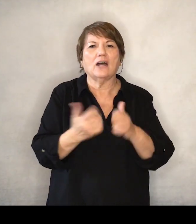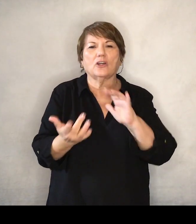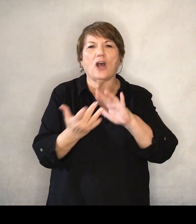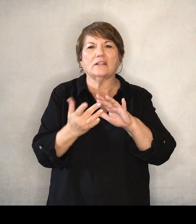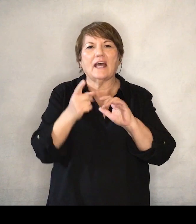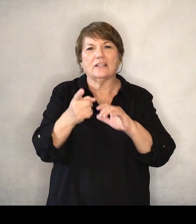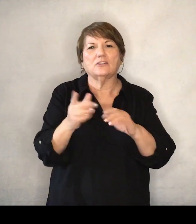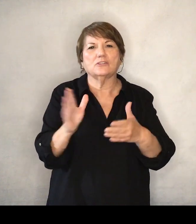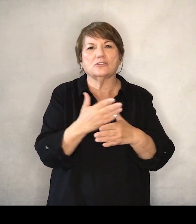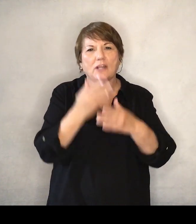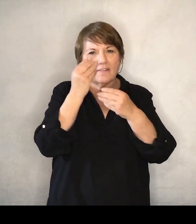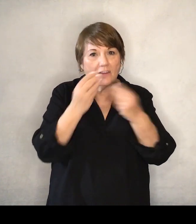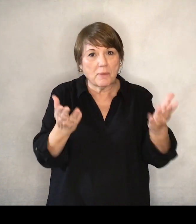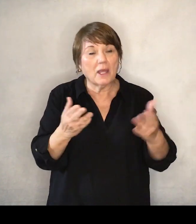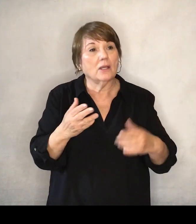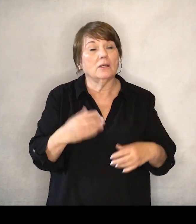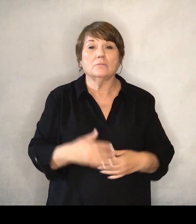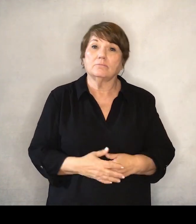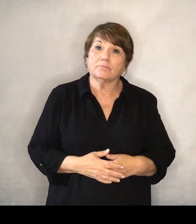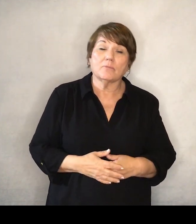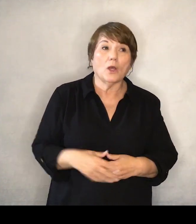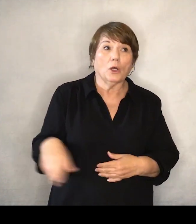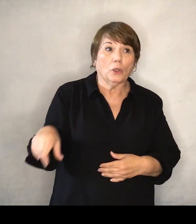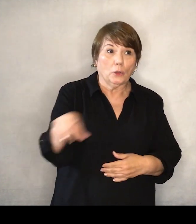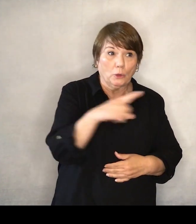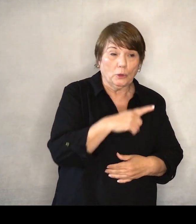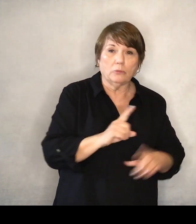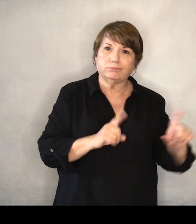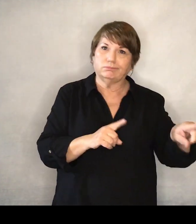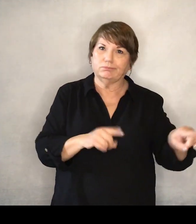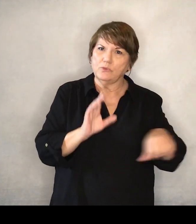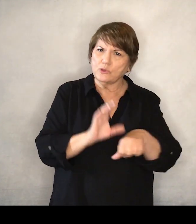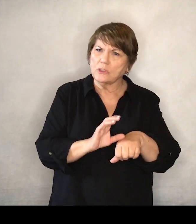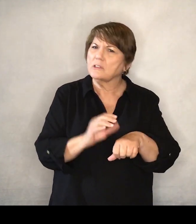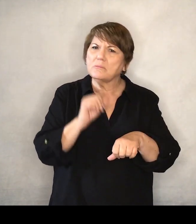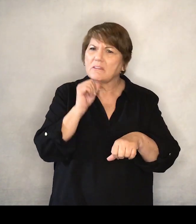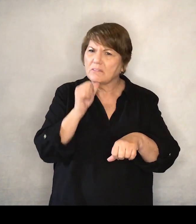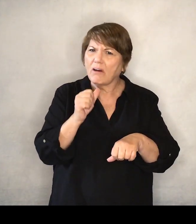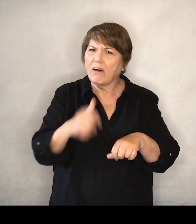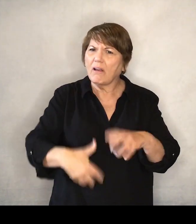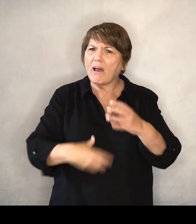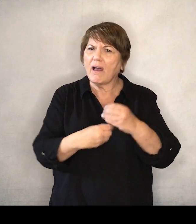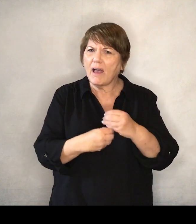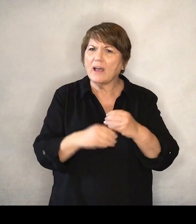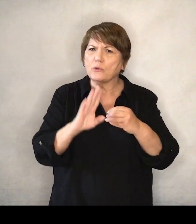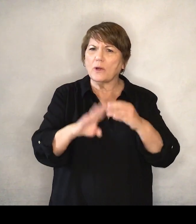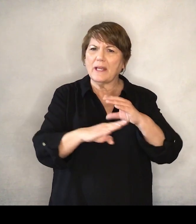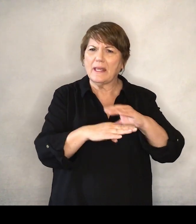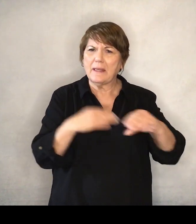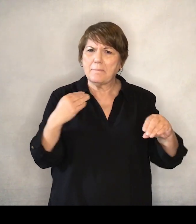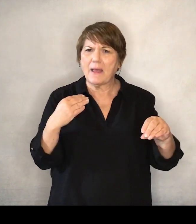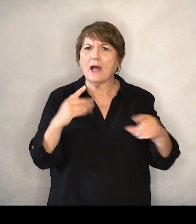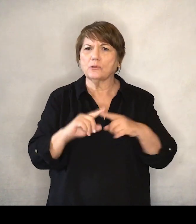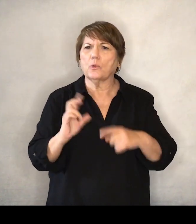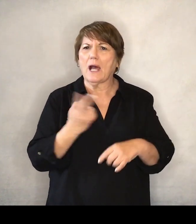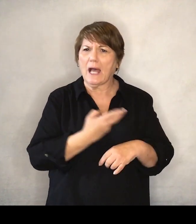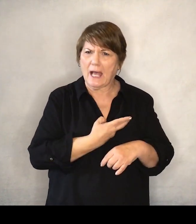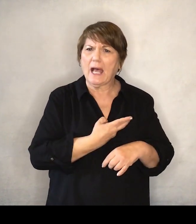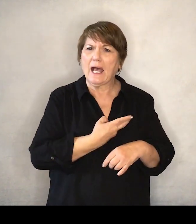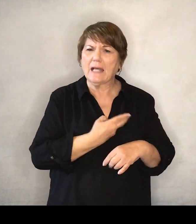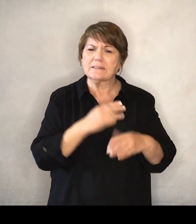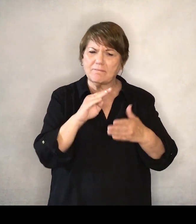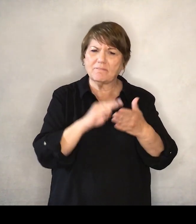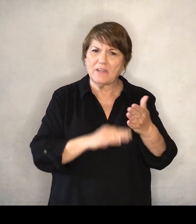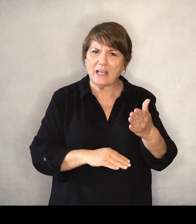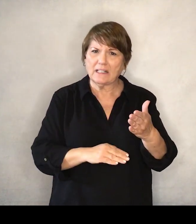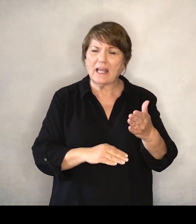Or if you've been here a while and you're not on our email list or you want to find out about a ministry, fill that out and turn it in the